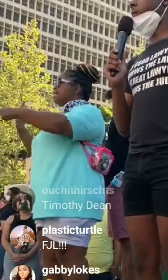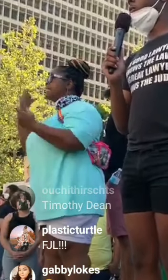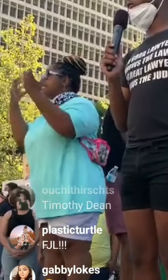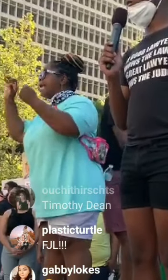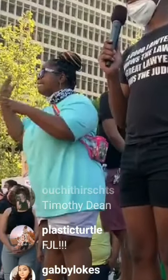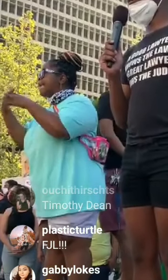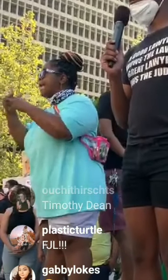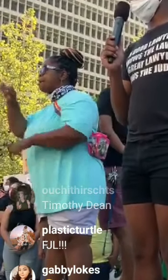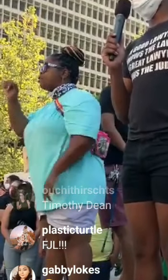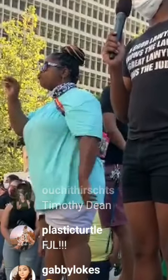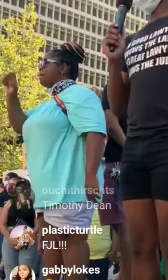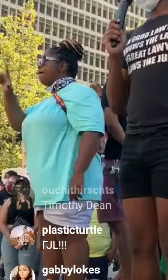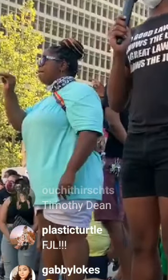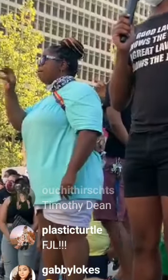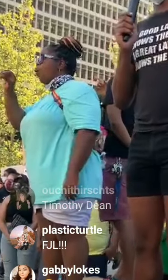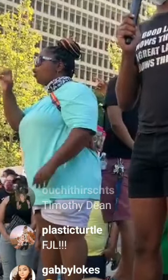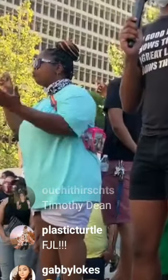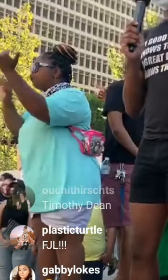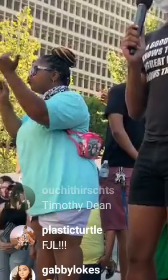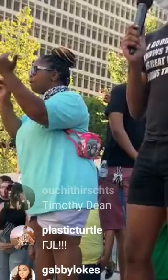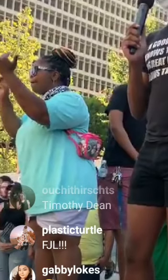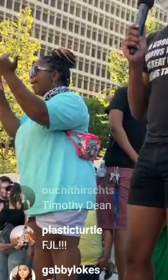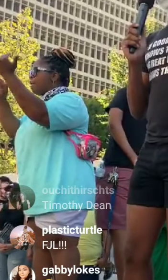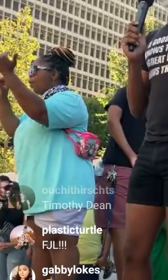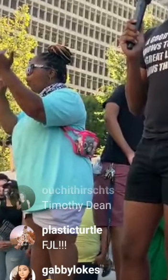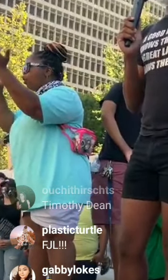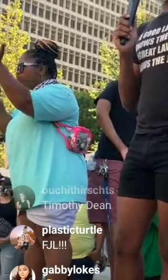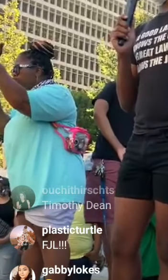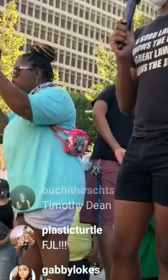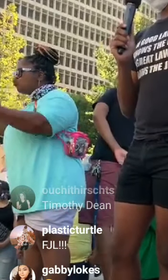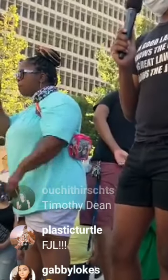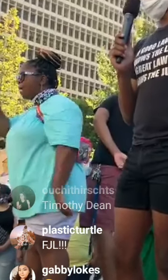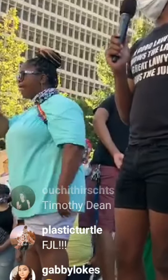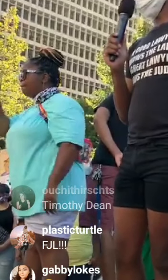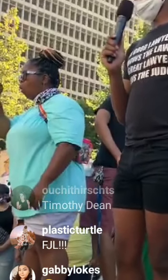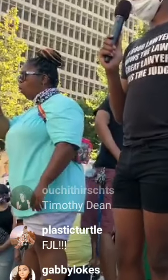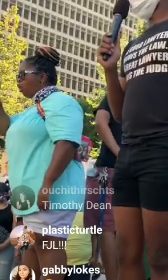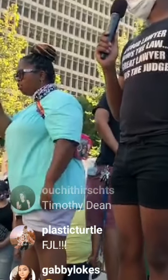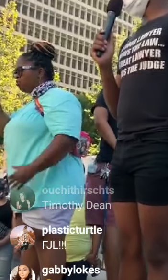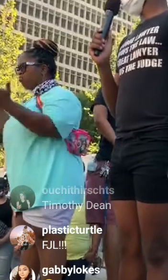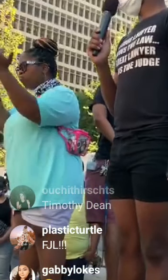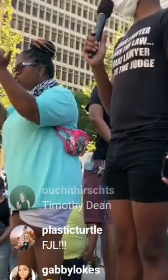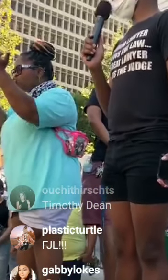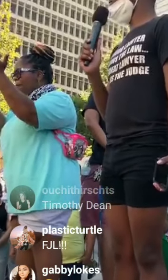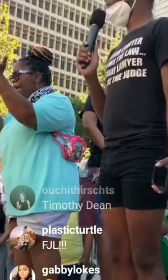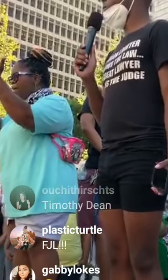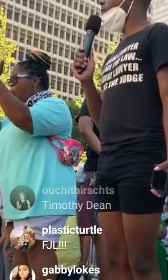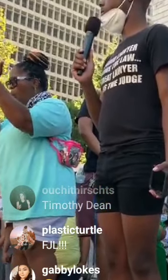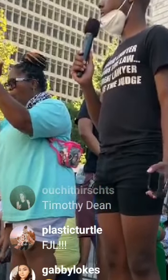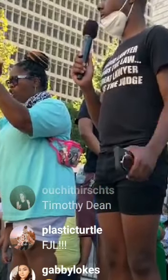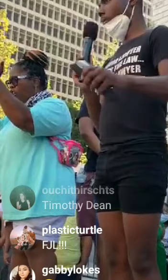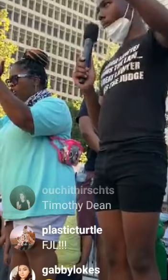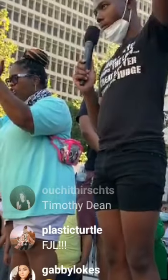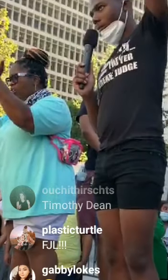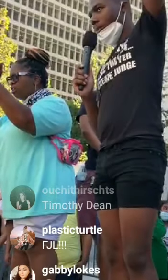Say his name. Jamil Moore. Say his name. Jamil Moore. Say his name. Jamil Moore. Say his name.